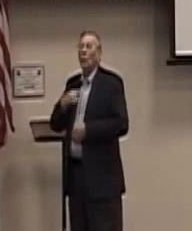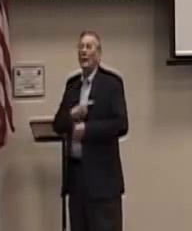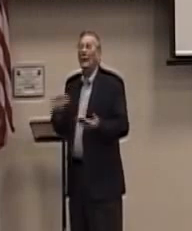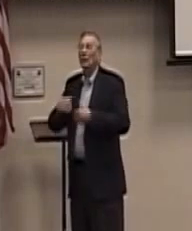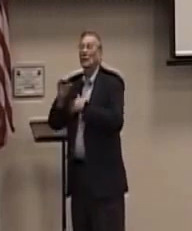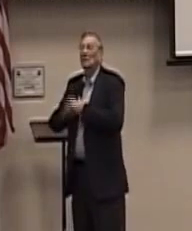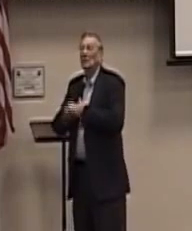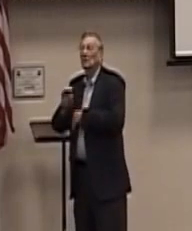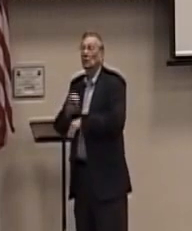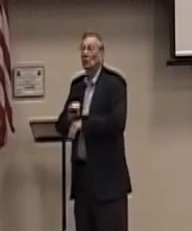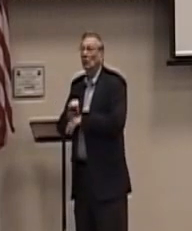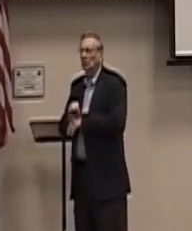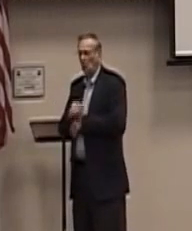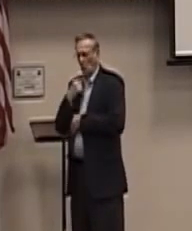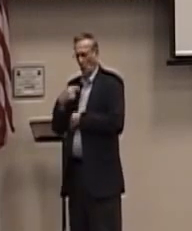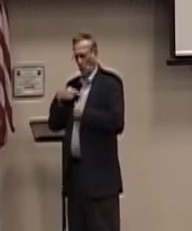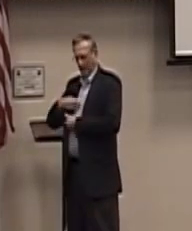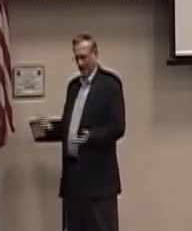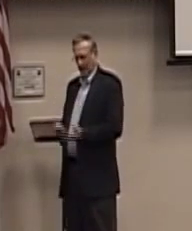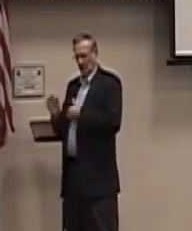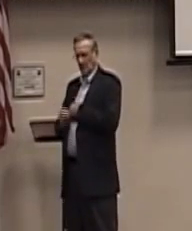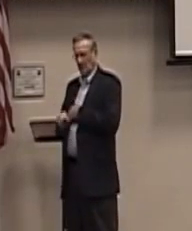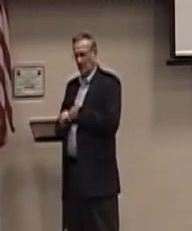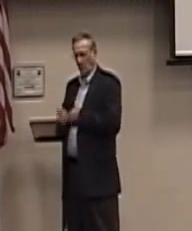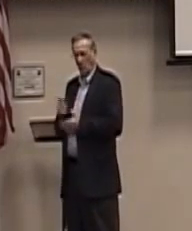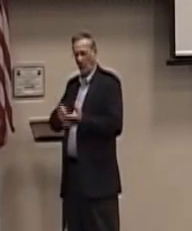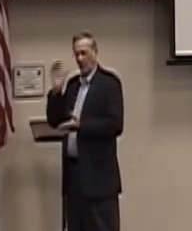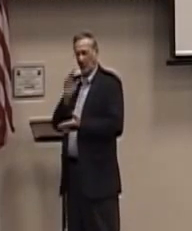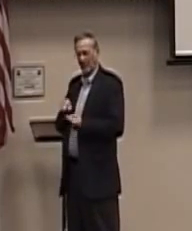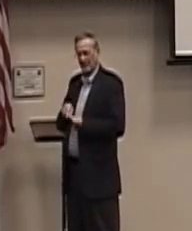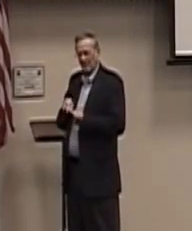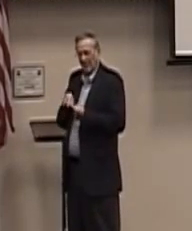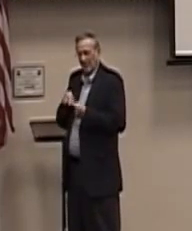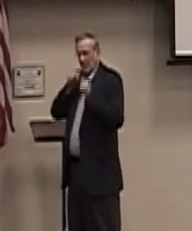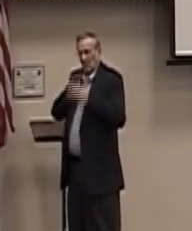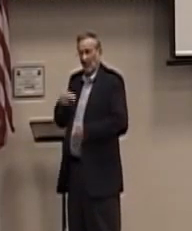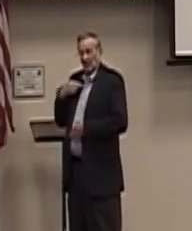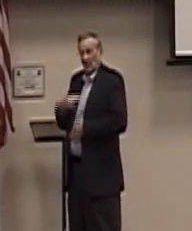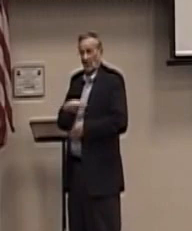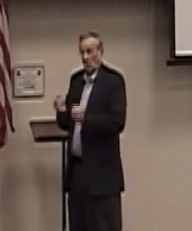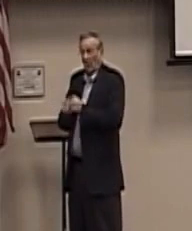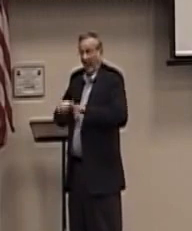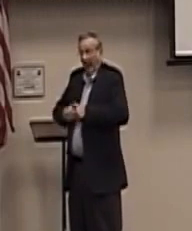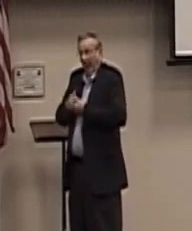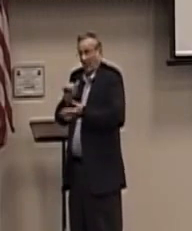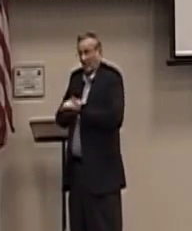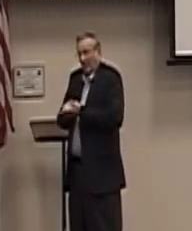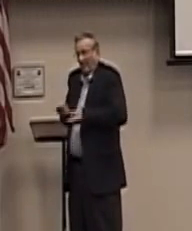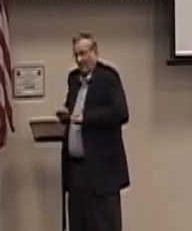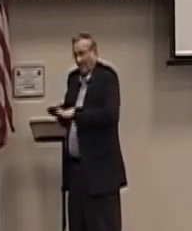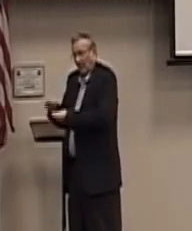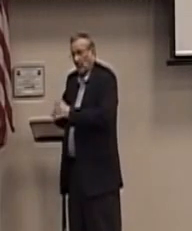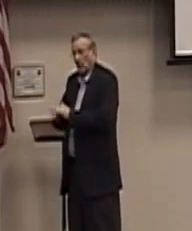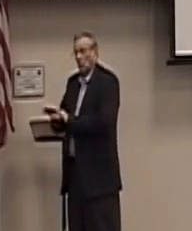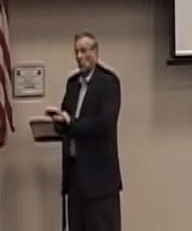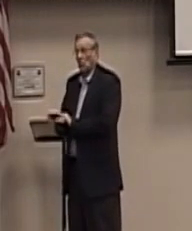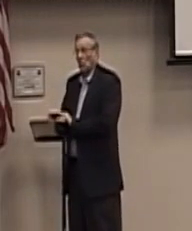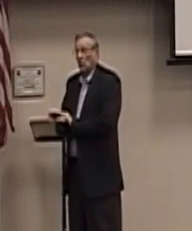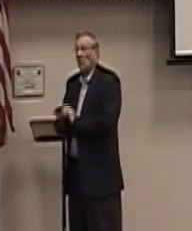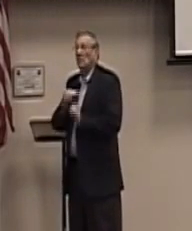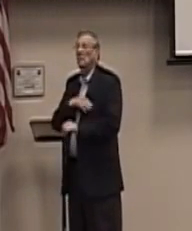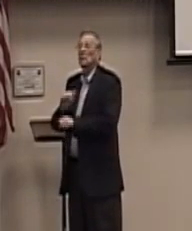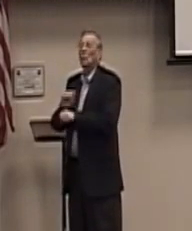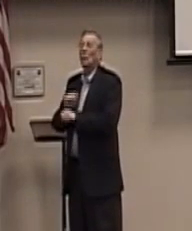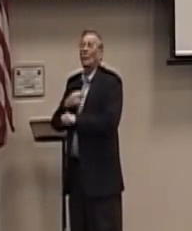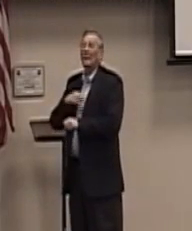Sunset Church ask ourselves, who are we? And what has God especially blessed us with, and how does that feed into the mission work